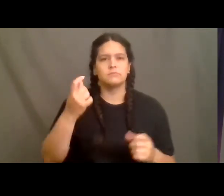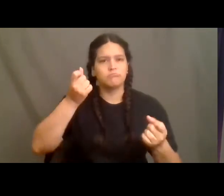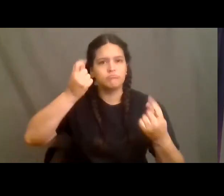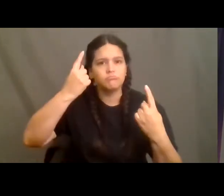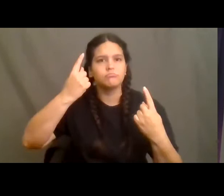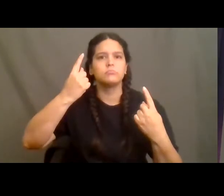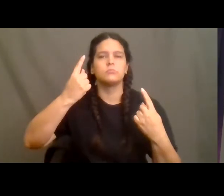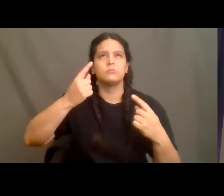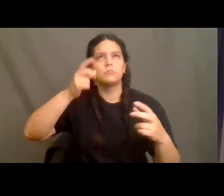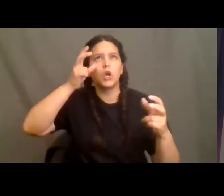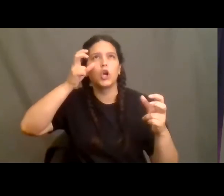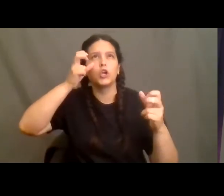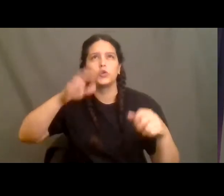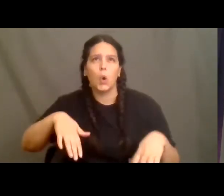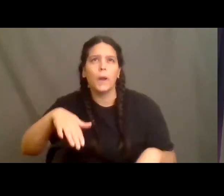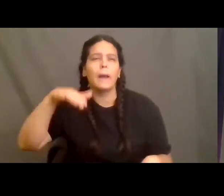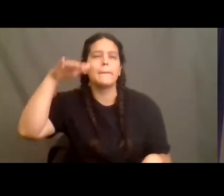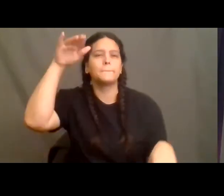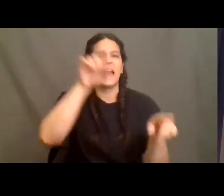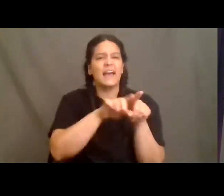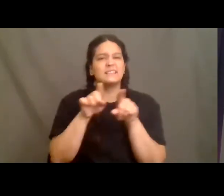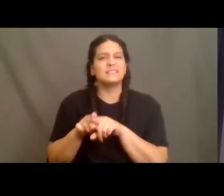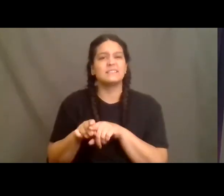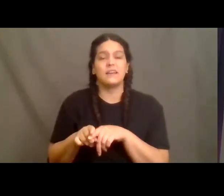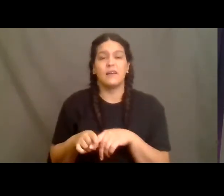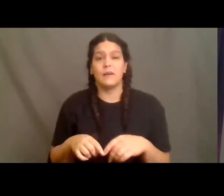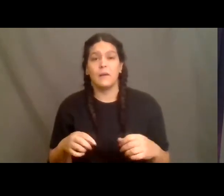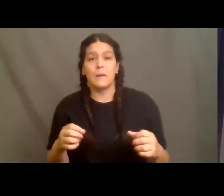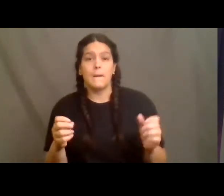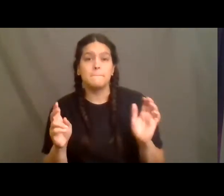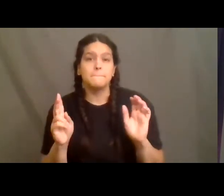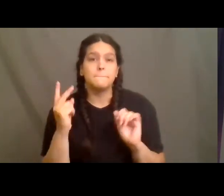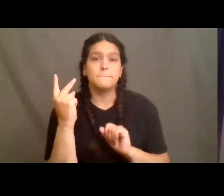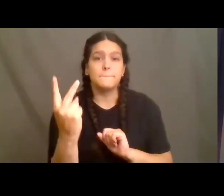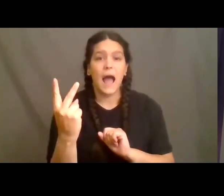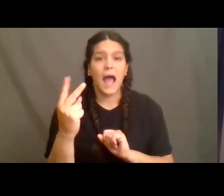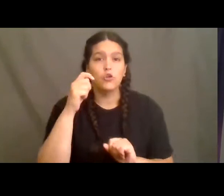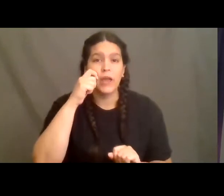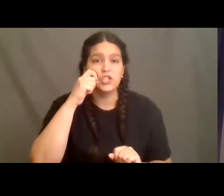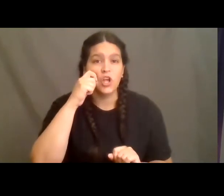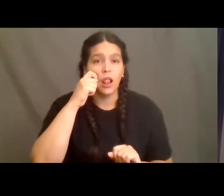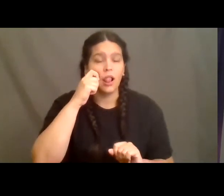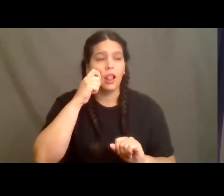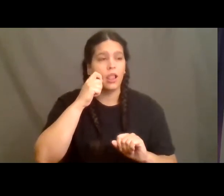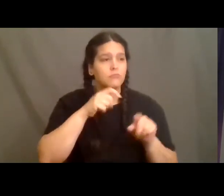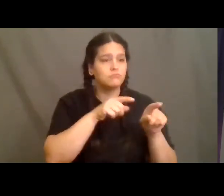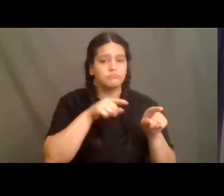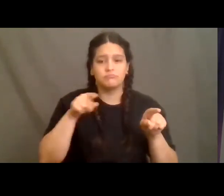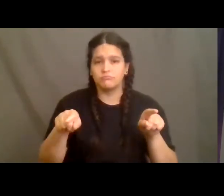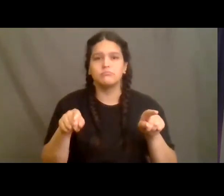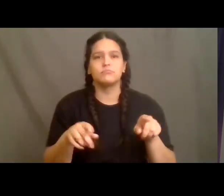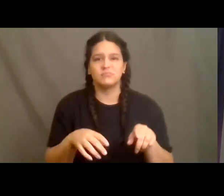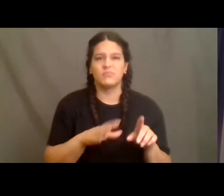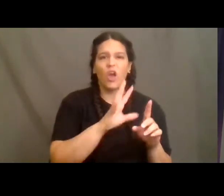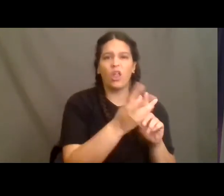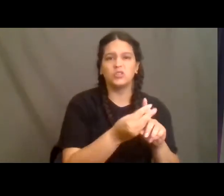growing up as a biracial, and how my grandmother instilled that in me as my shield. And it's something that